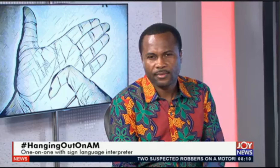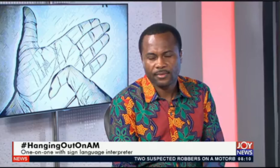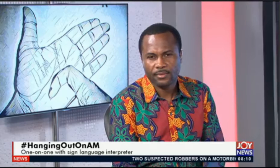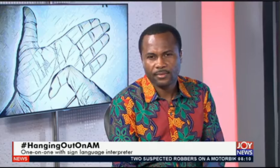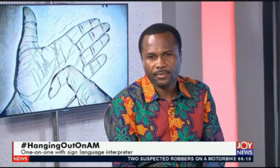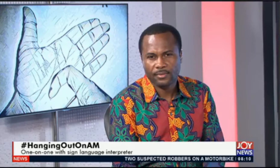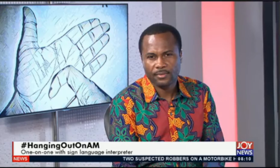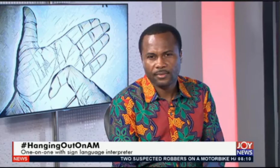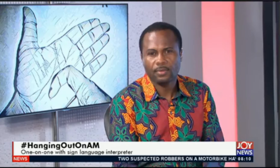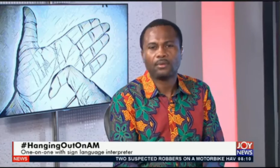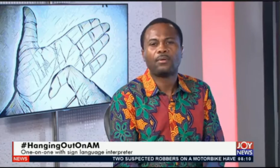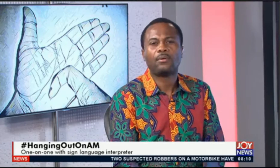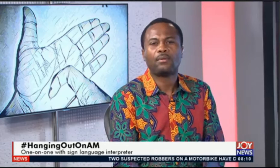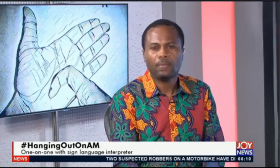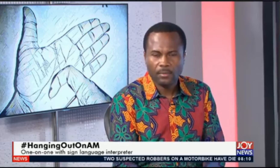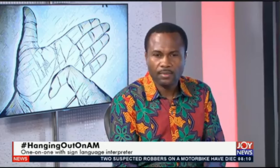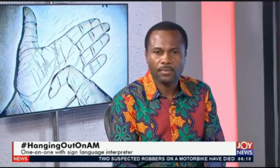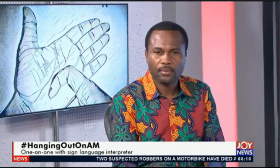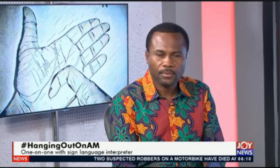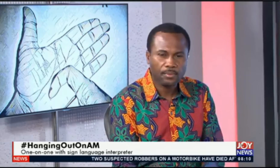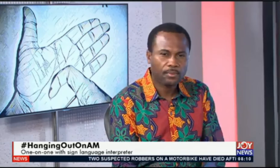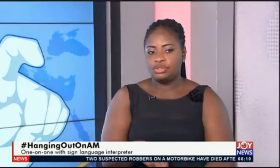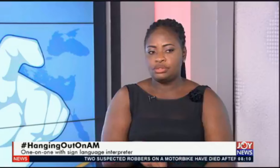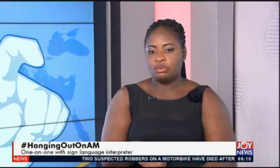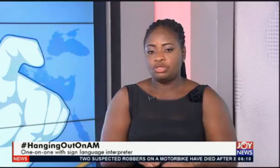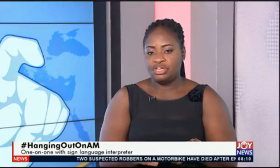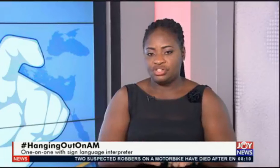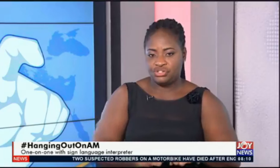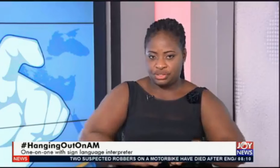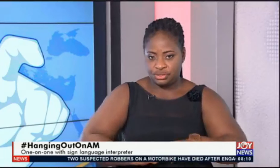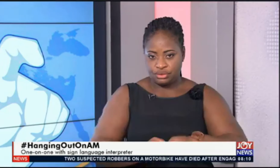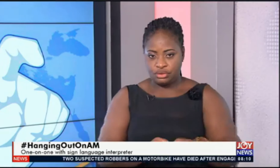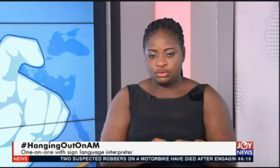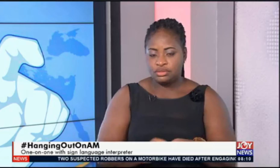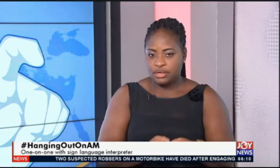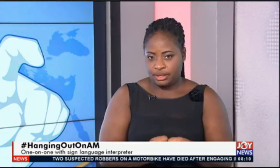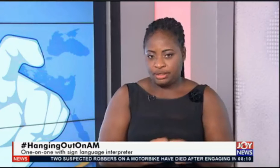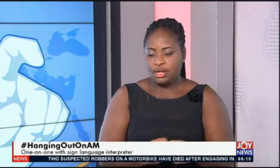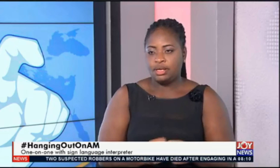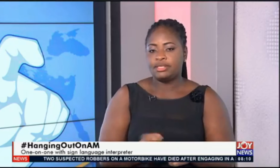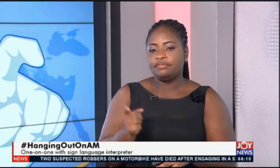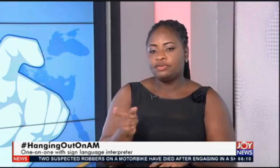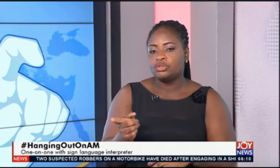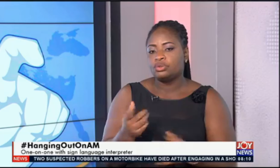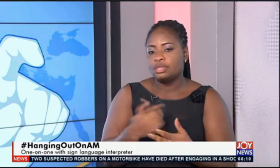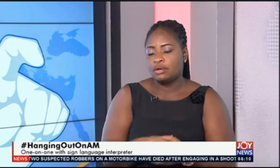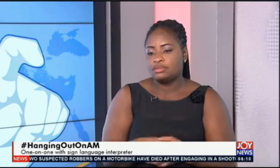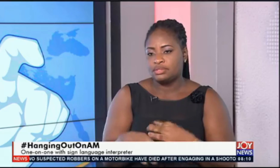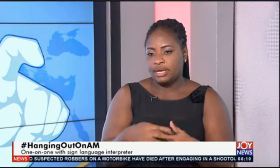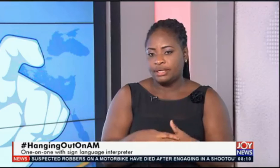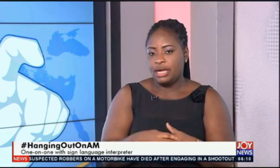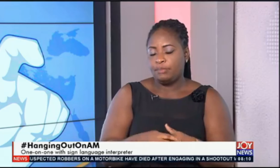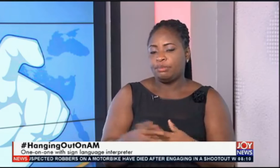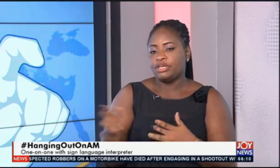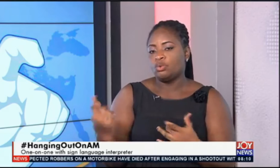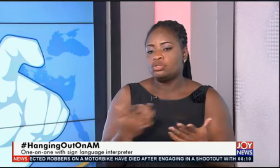We have illiterate deaf among us, but what we do is we use body gestures to sign. Let's say if you don't know how to